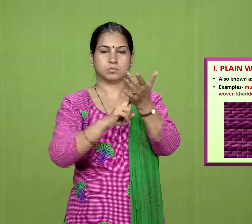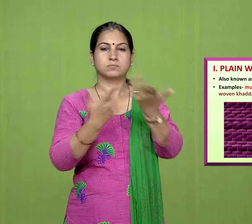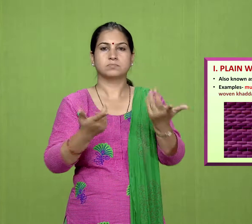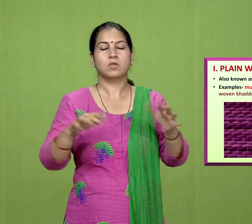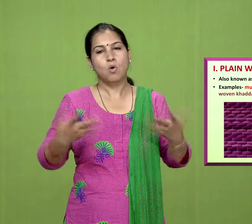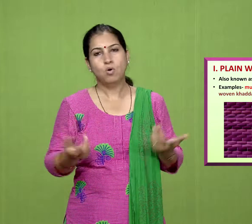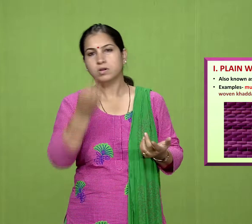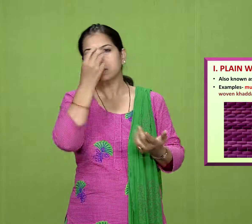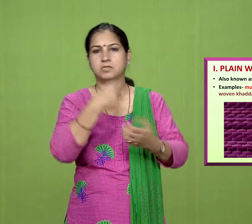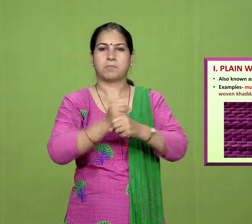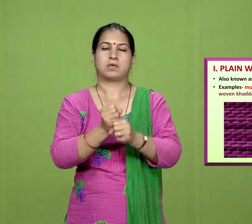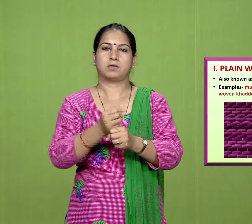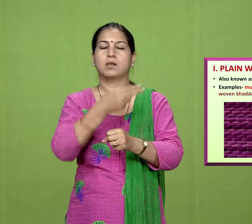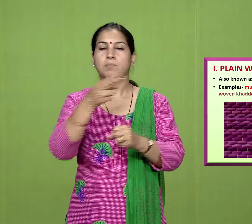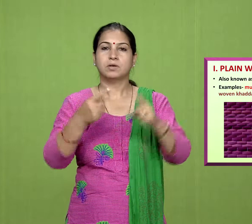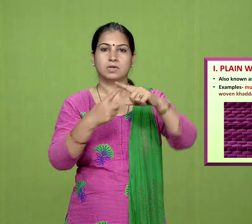tabby, or